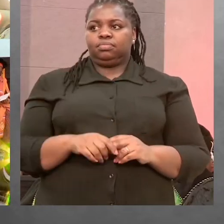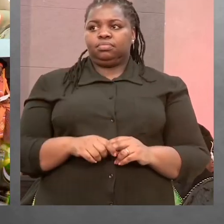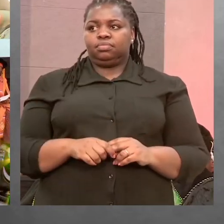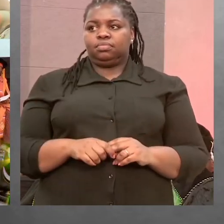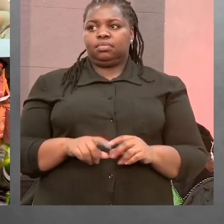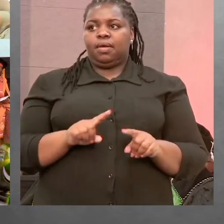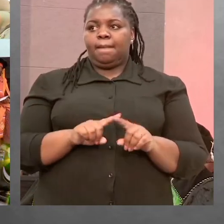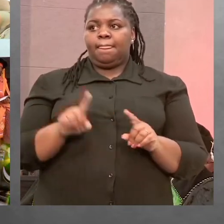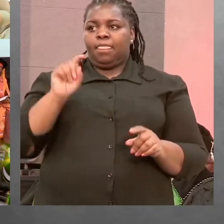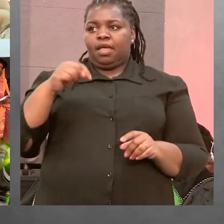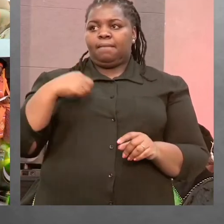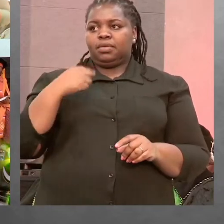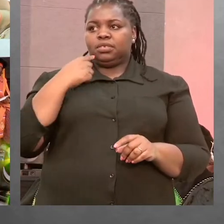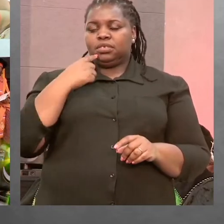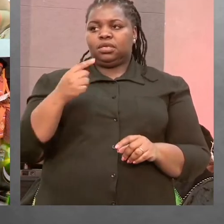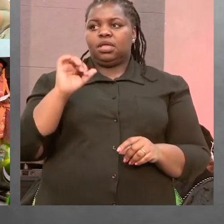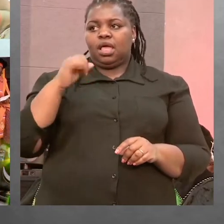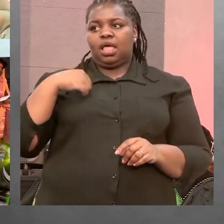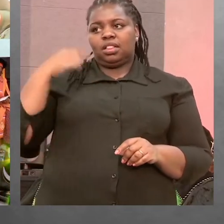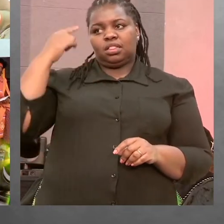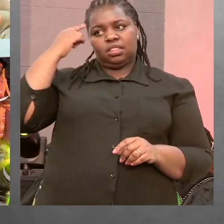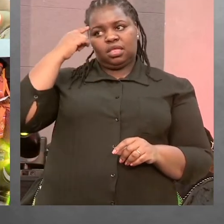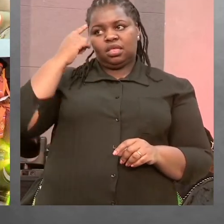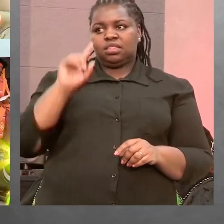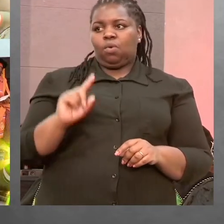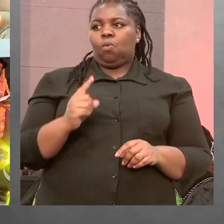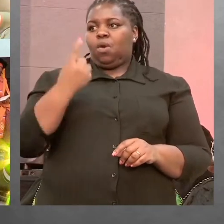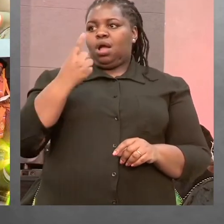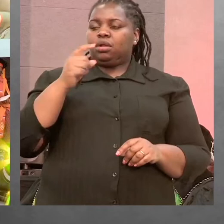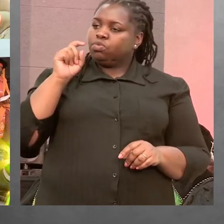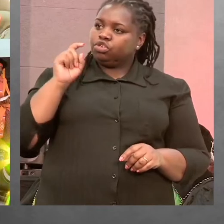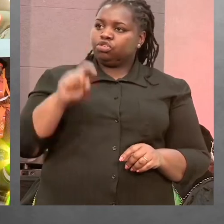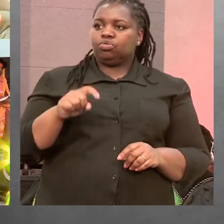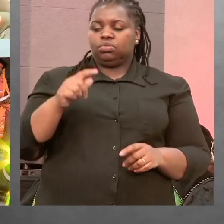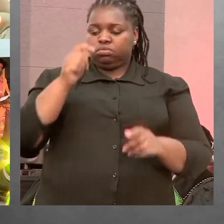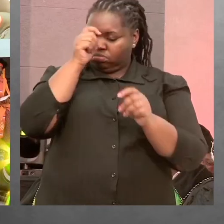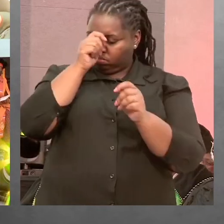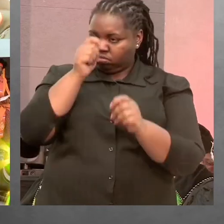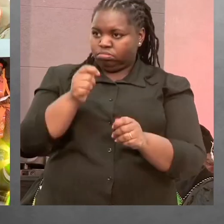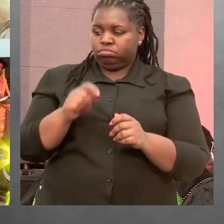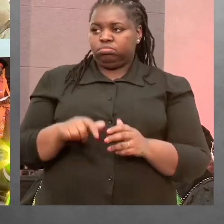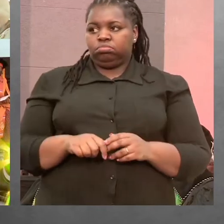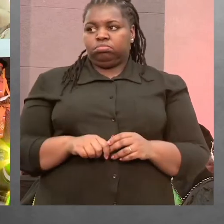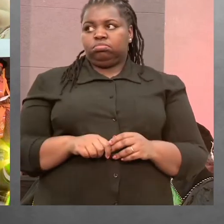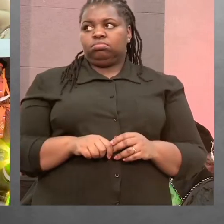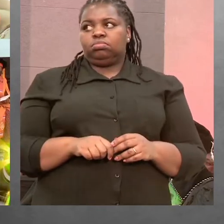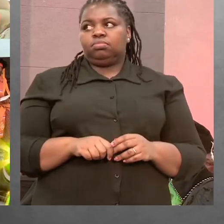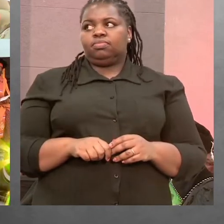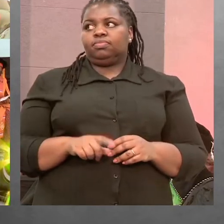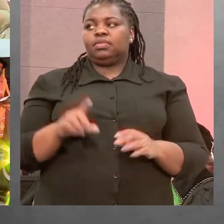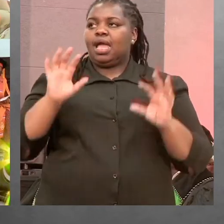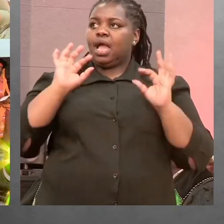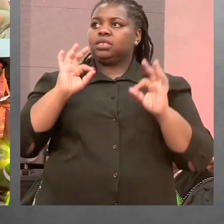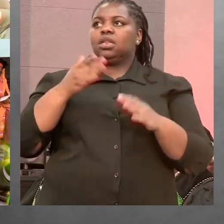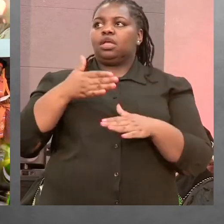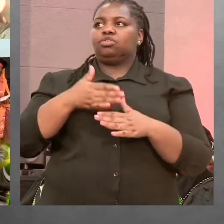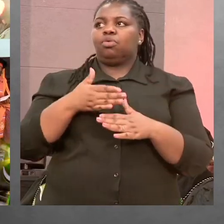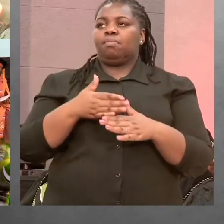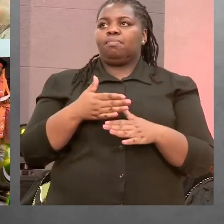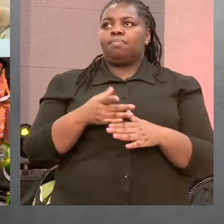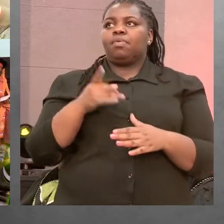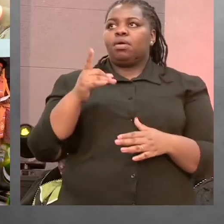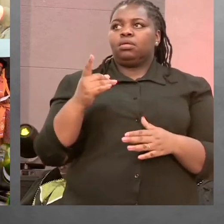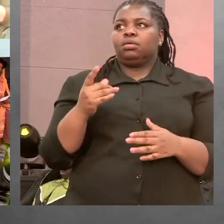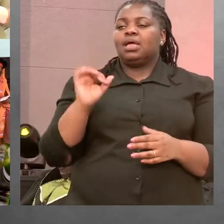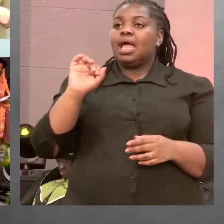But I must say, I think the one we should acknowledge is her excellent job as